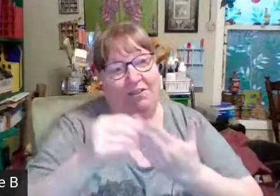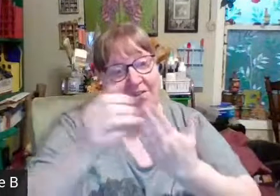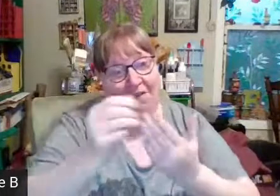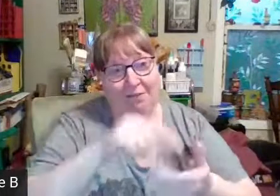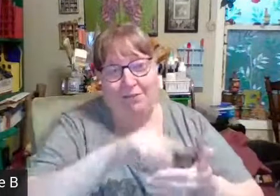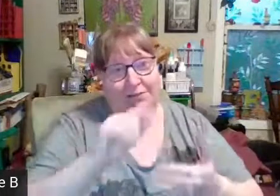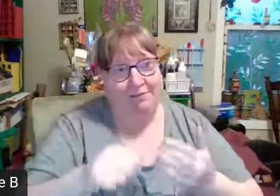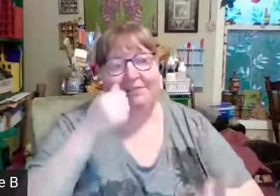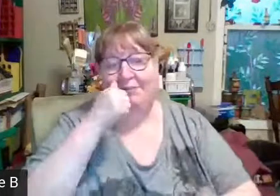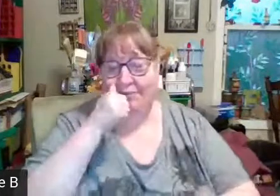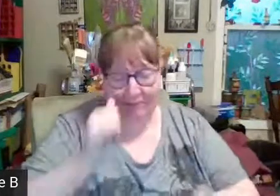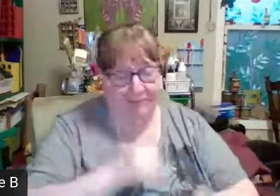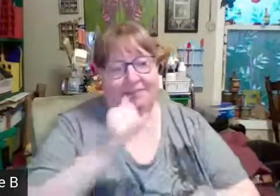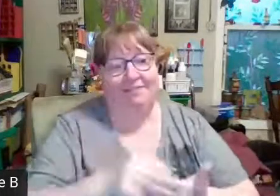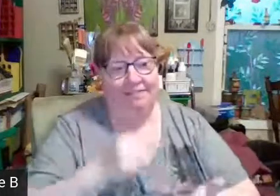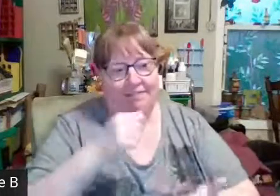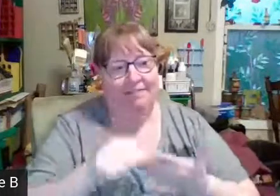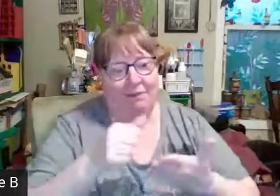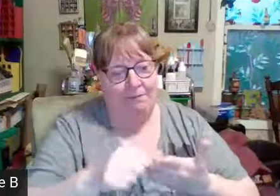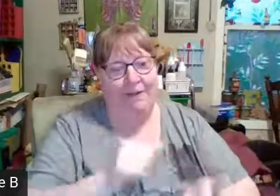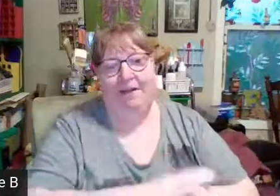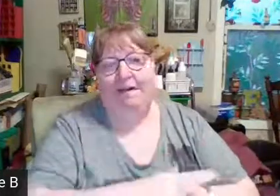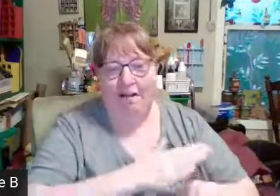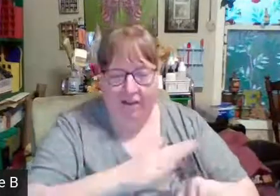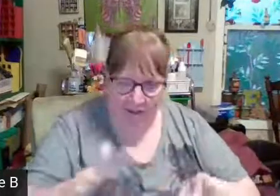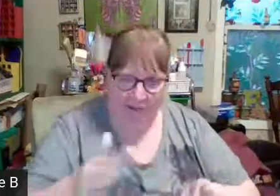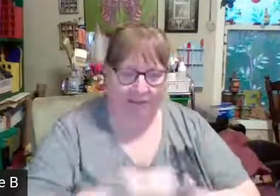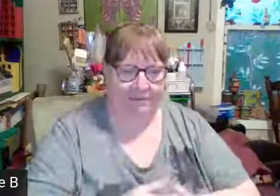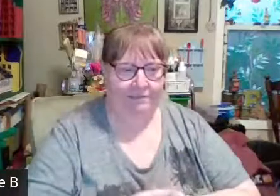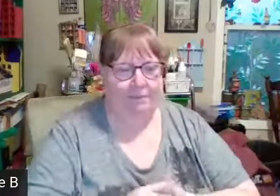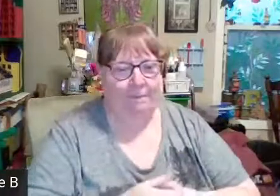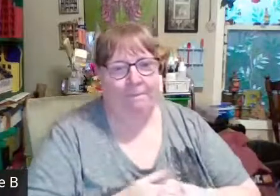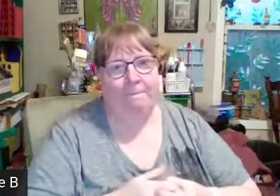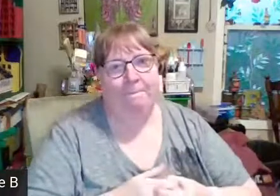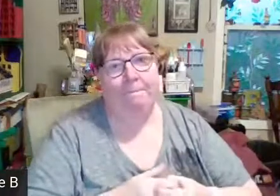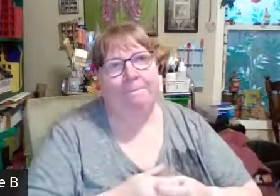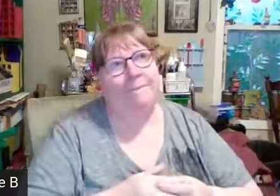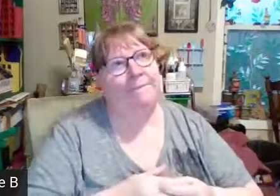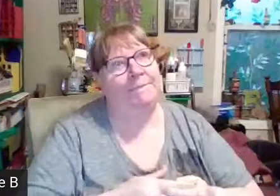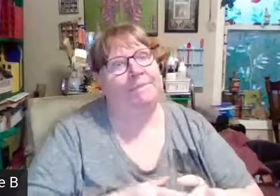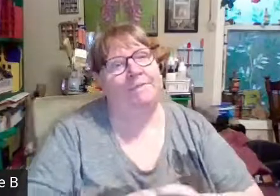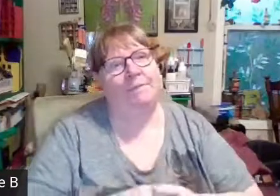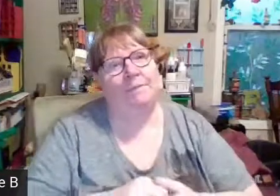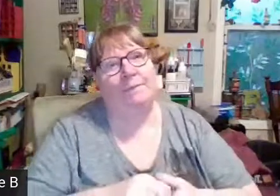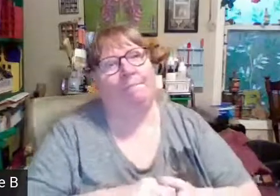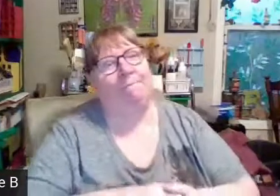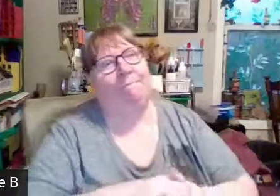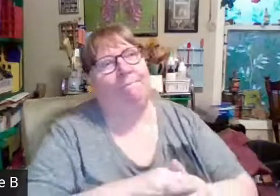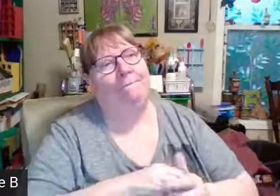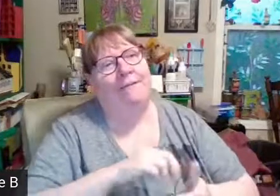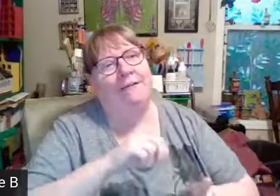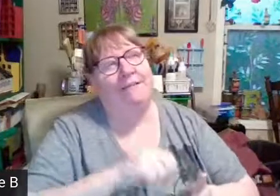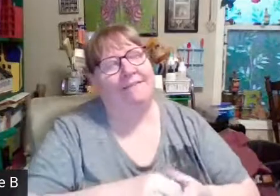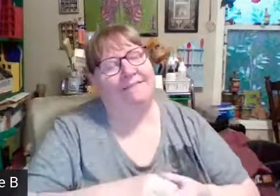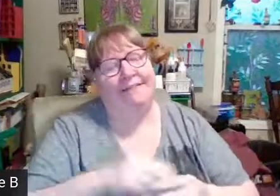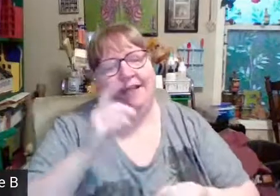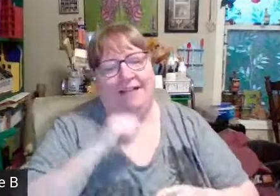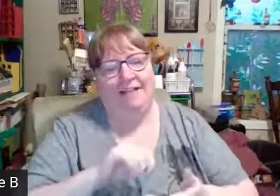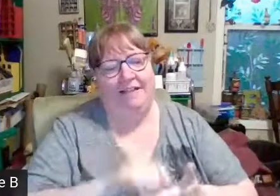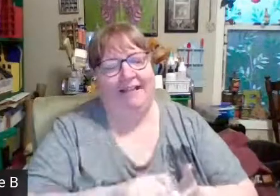spending, like in December, there's a secret. It's going to cost us $30 a person for just one thing that's going to be shipped from Amazon directly